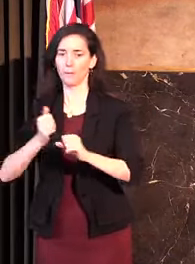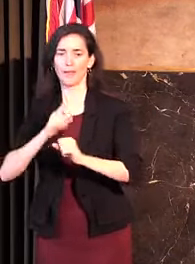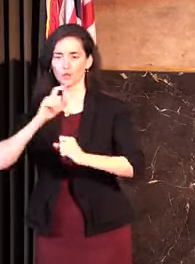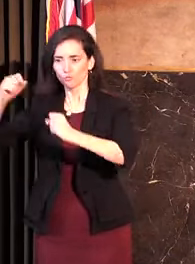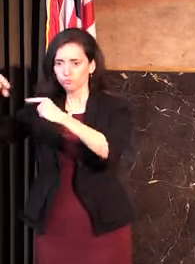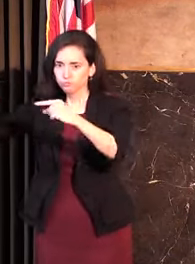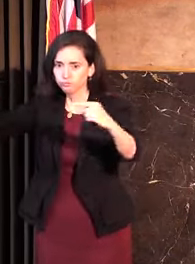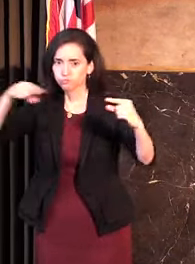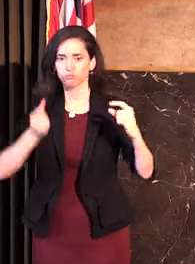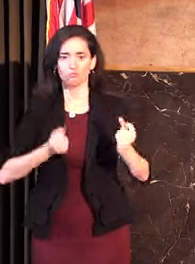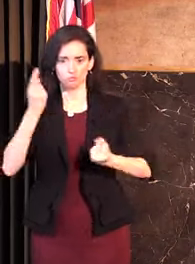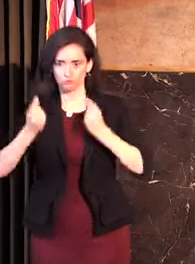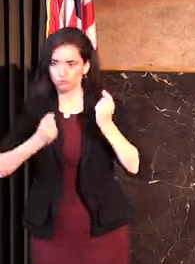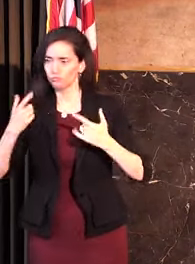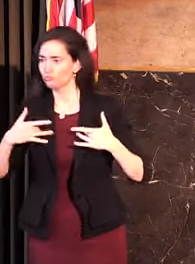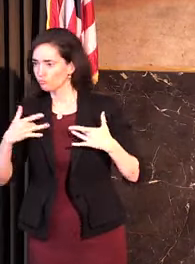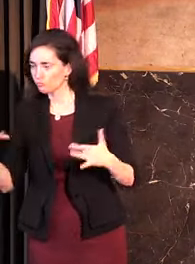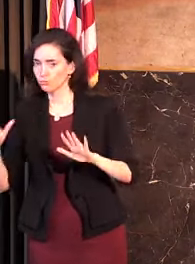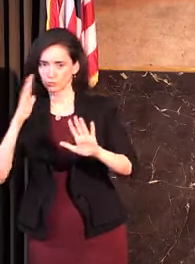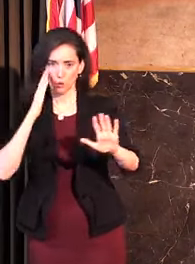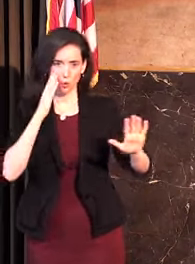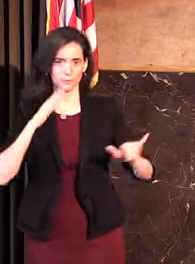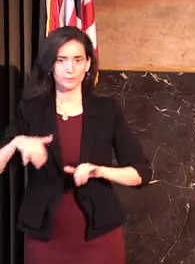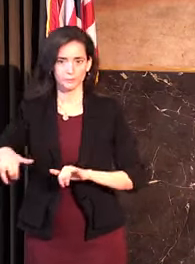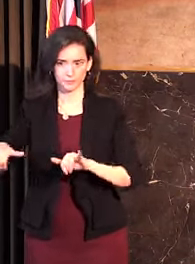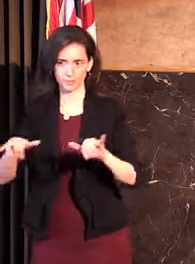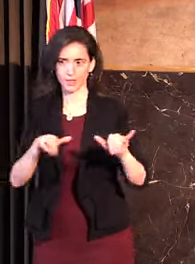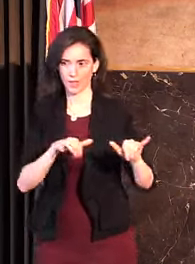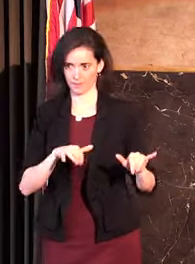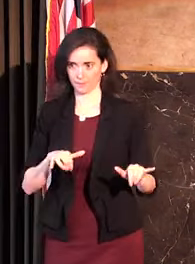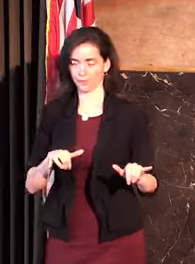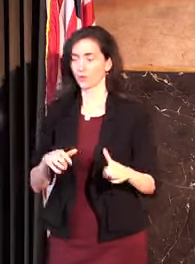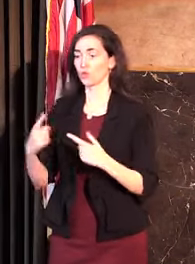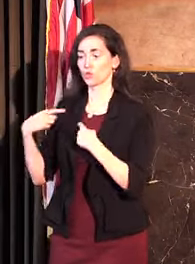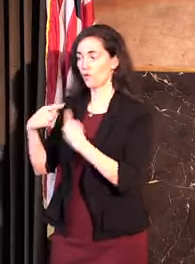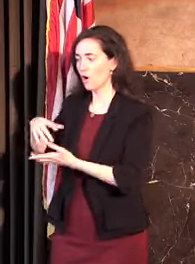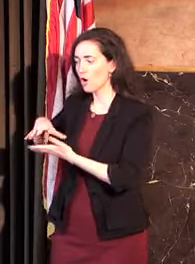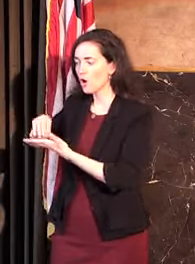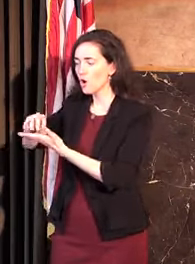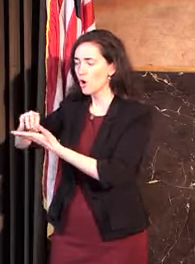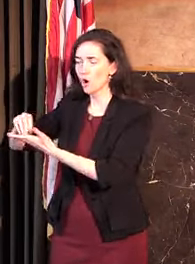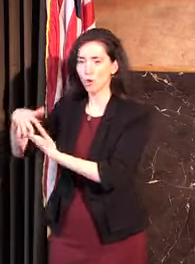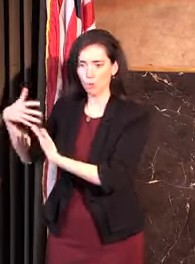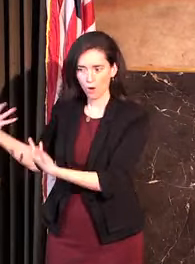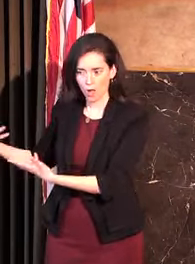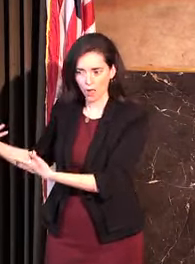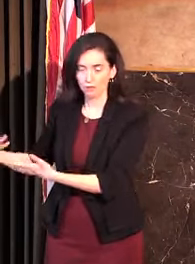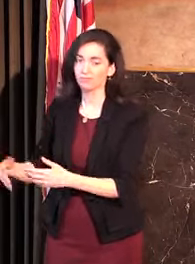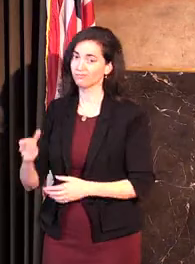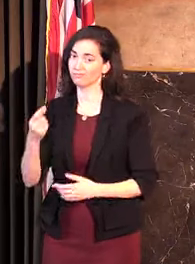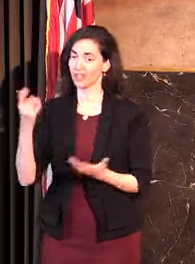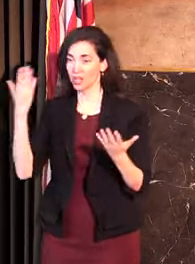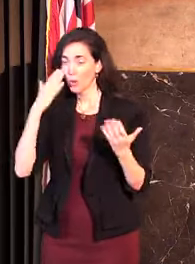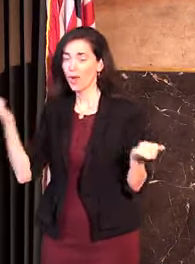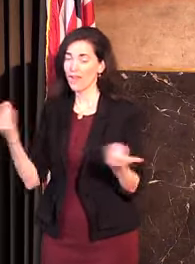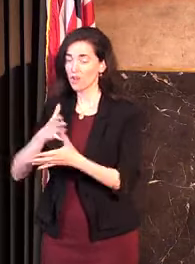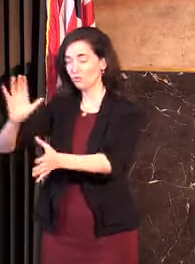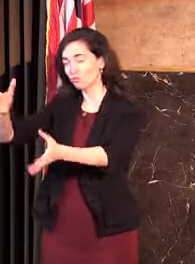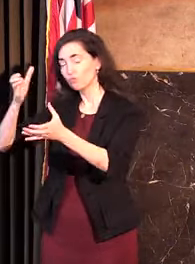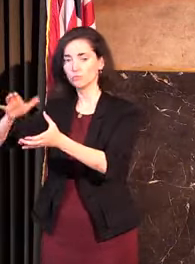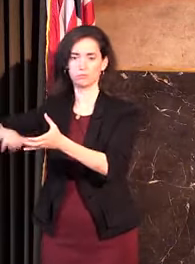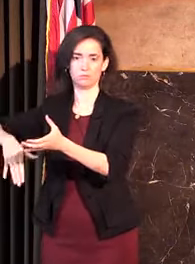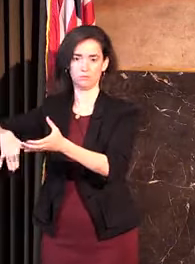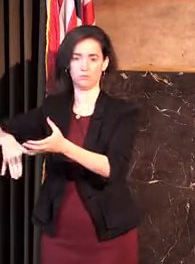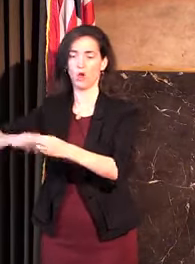page about what we're doing here in Louisiana, what we know now. Quite frankly, there's still a lot that we don't know. There's a lot that the